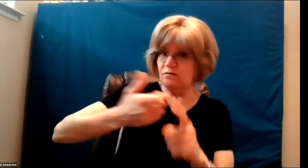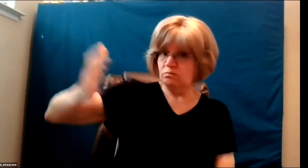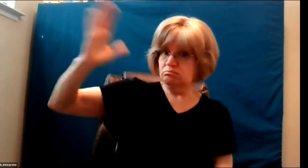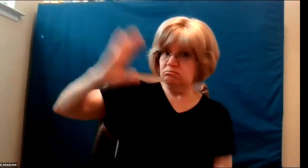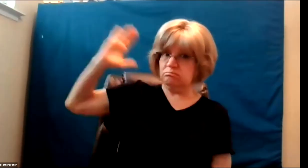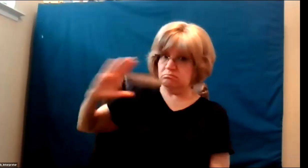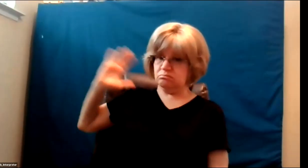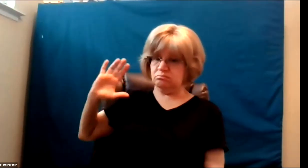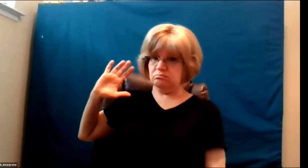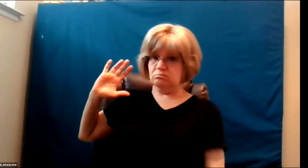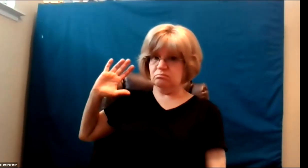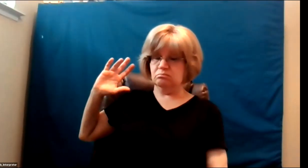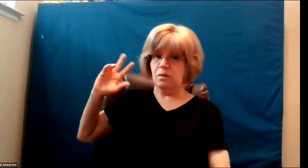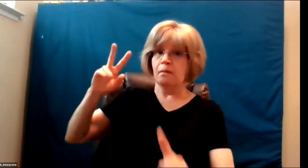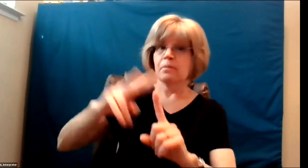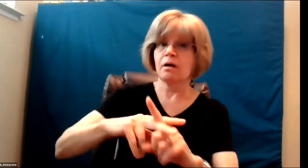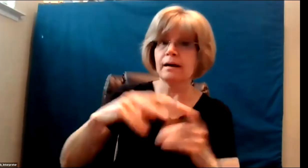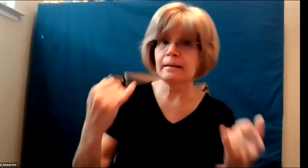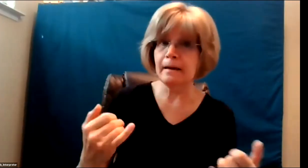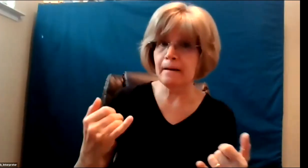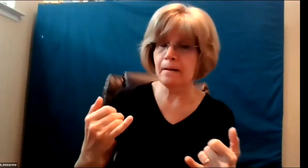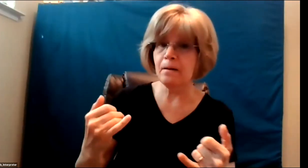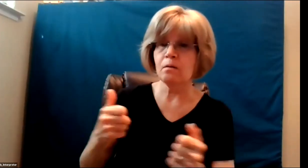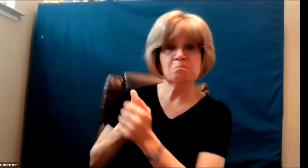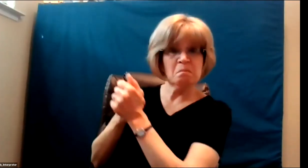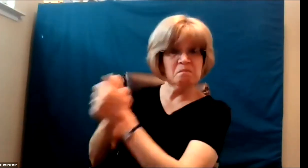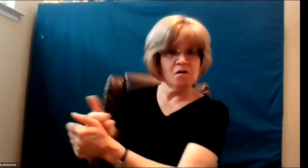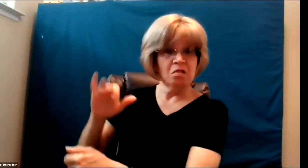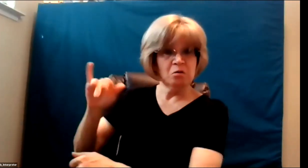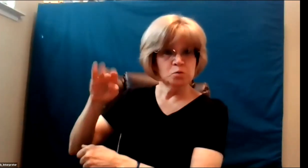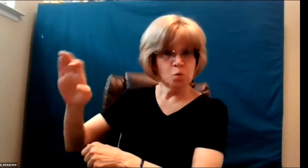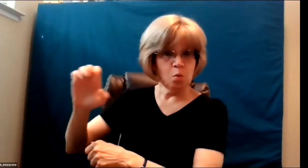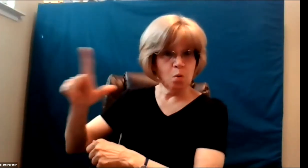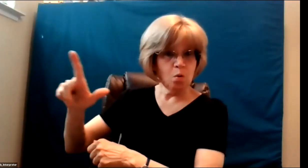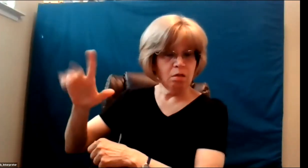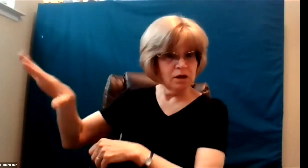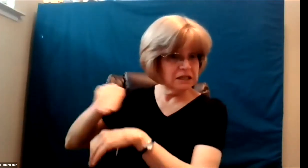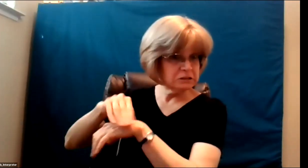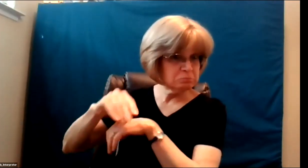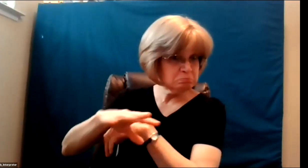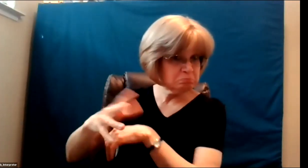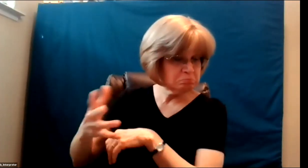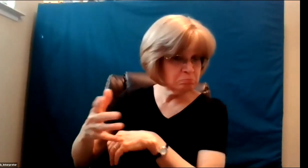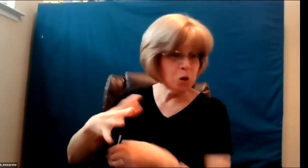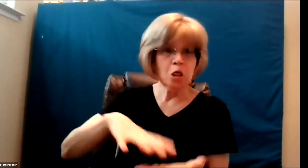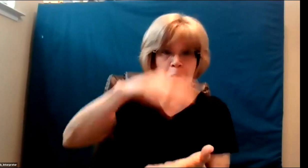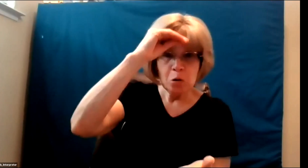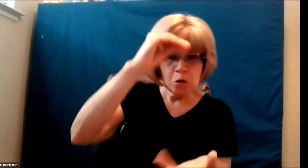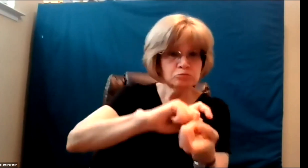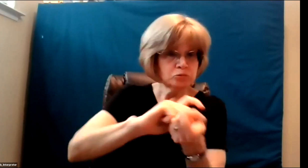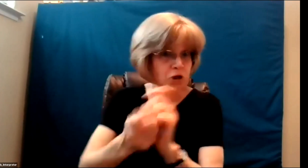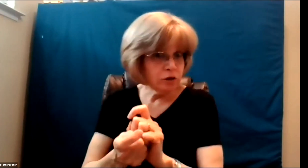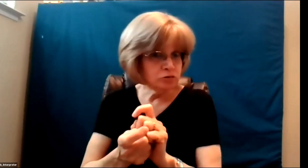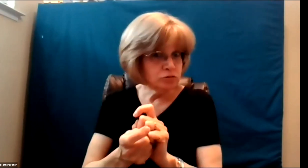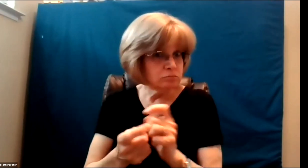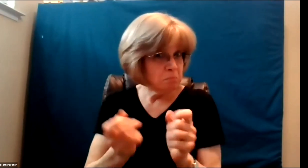contemporary one by following the counsel of Joel and scriptures? Are we learning and making changes? I